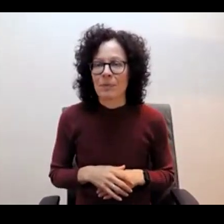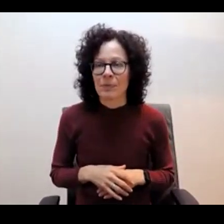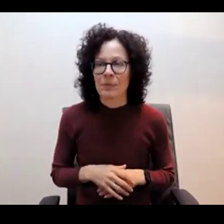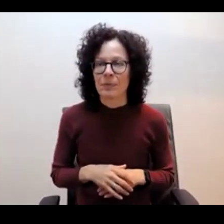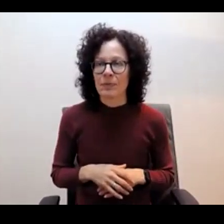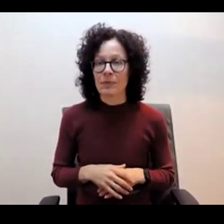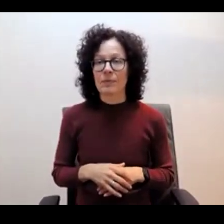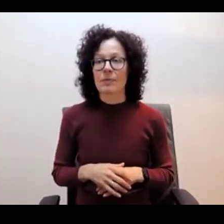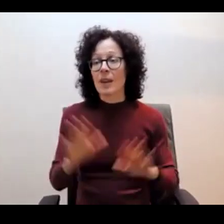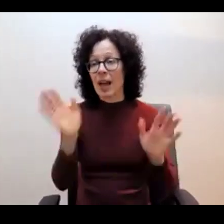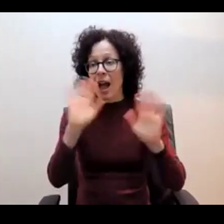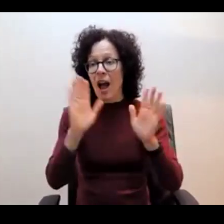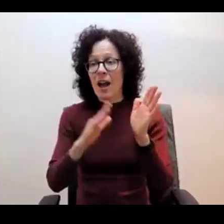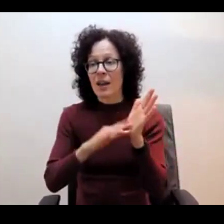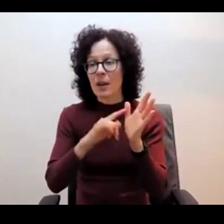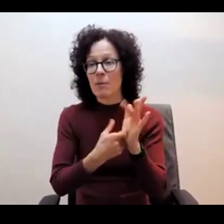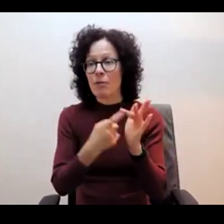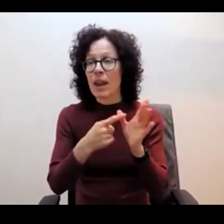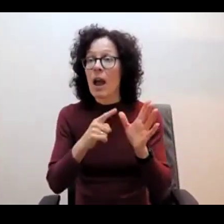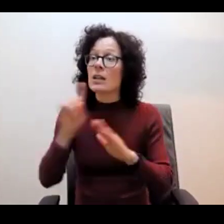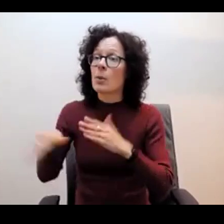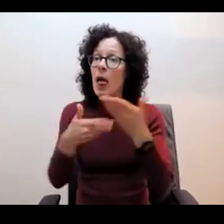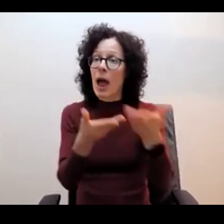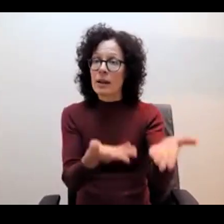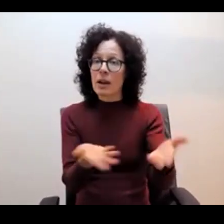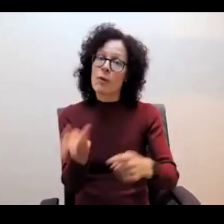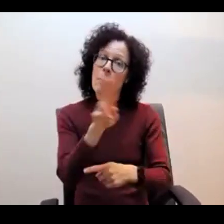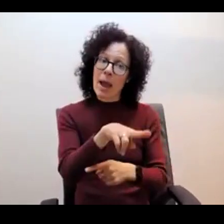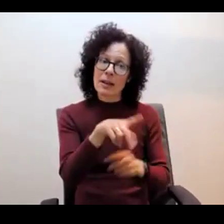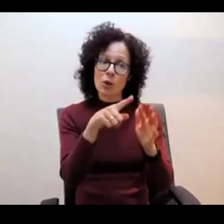So hello, Maria. So I hand over back to Elena.